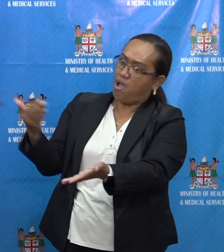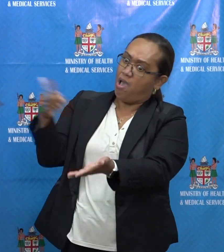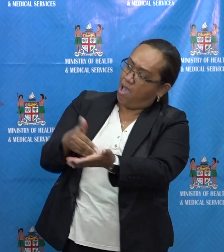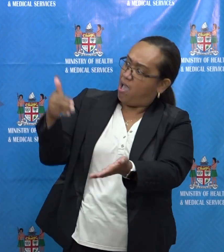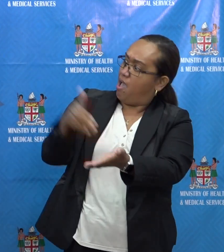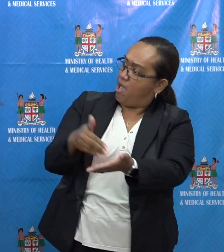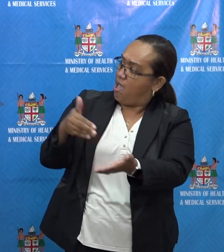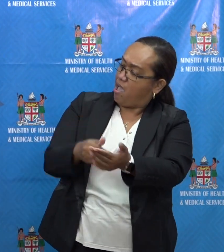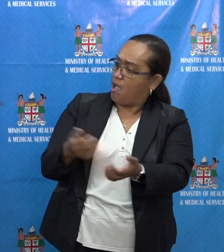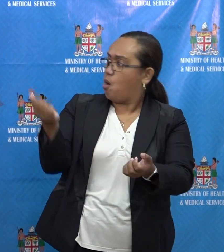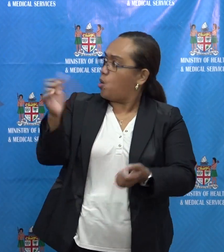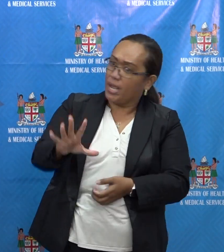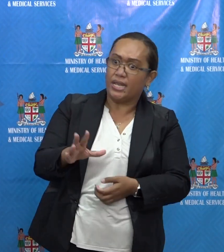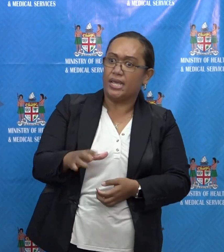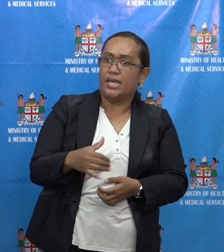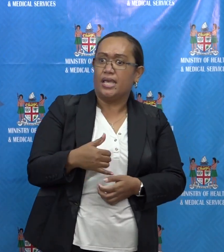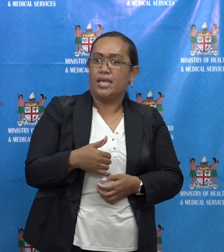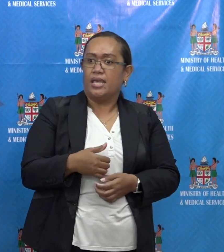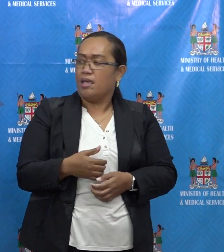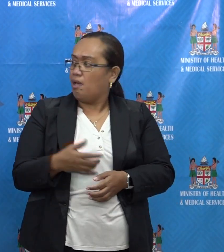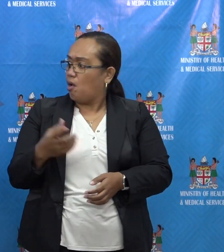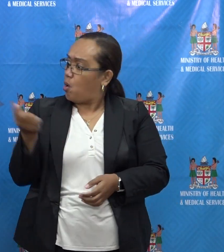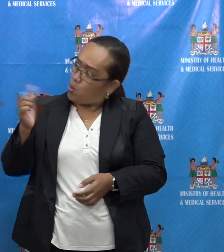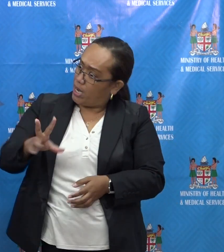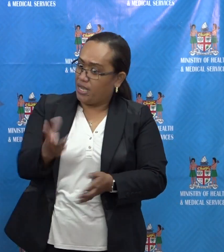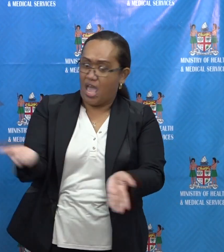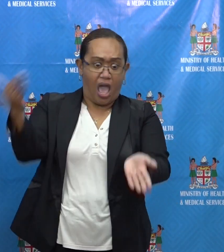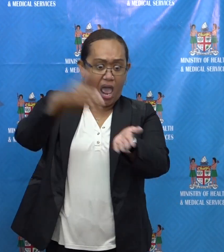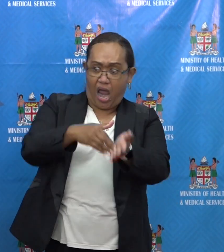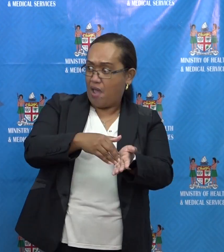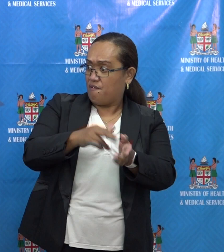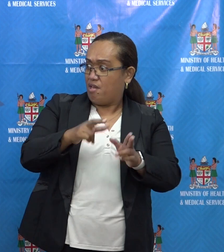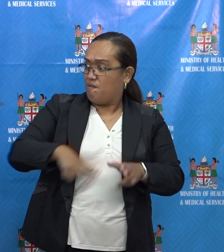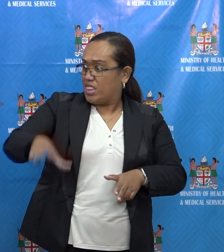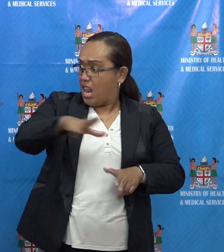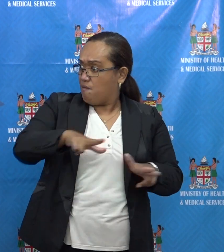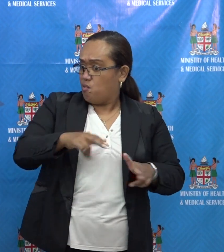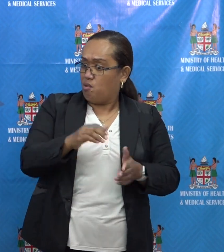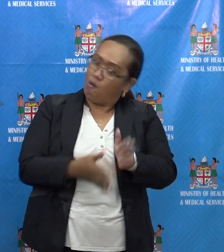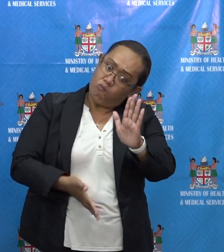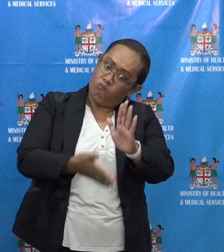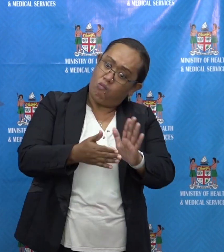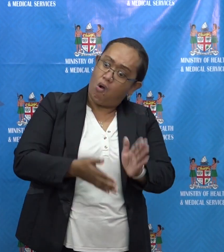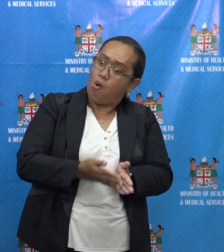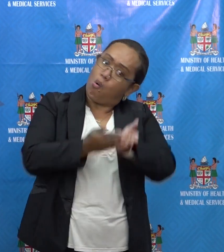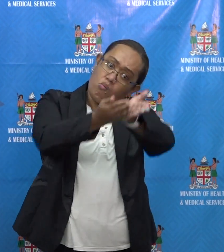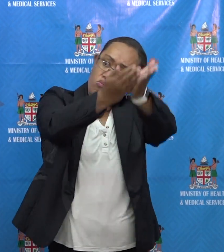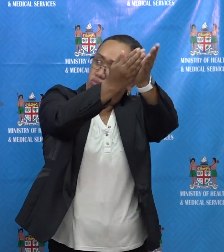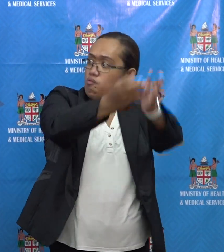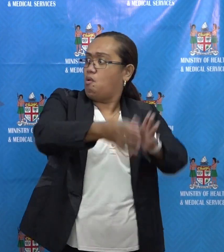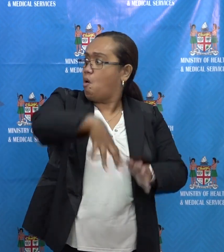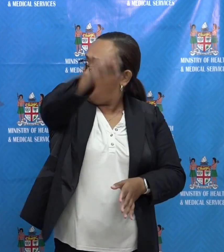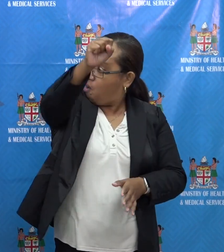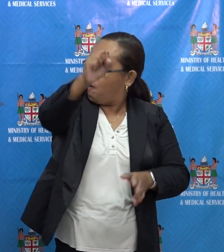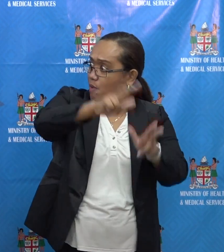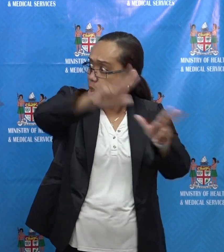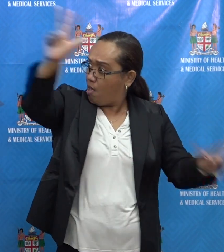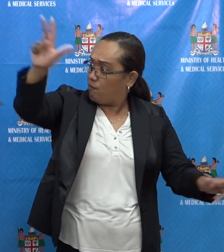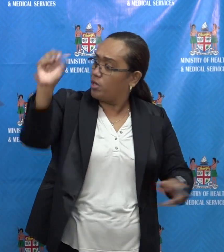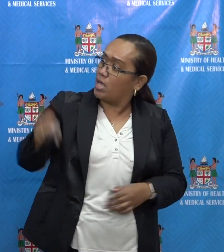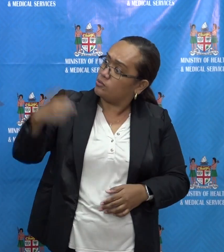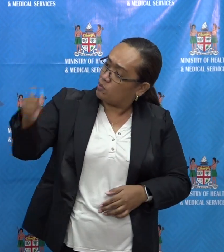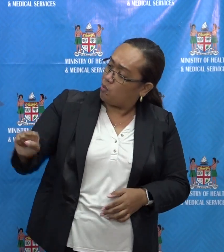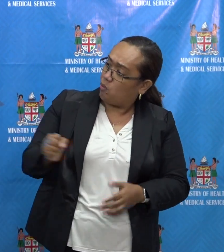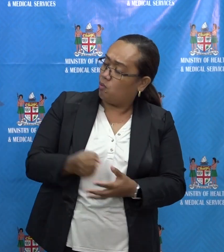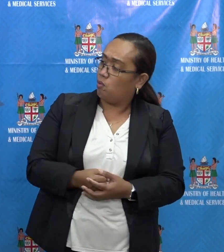way out of Viti. Just for the benefit of those watching, could you just clarify with regards to what the ministry had